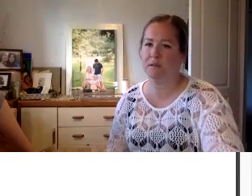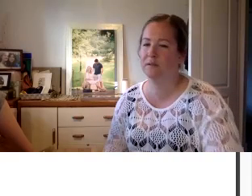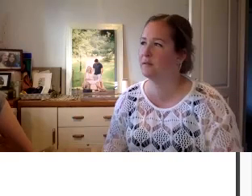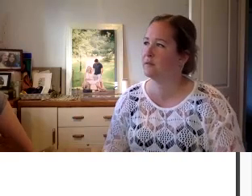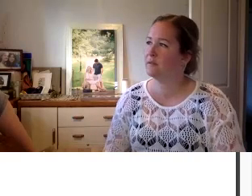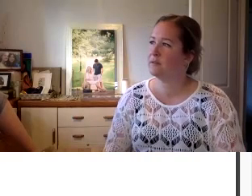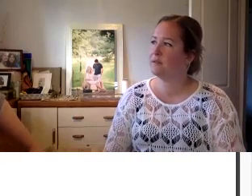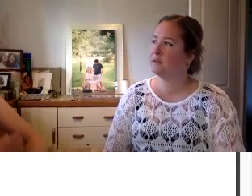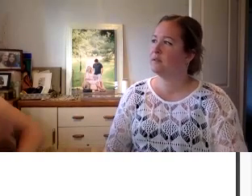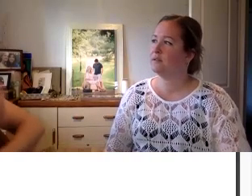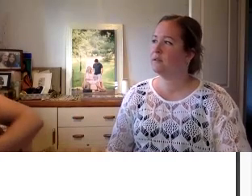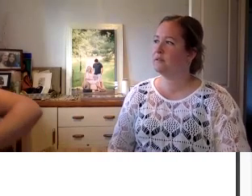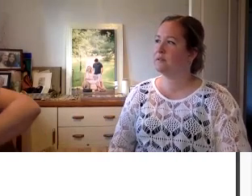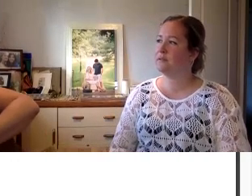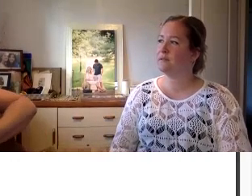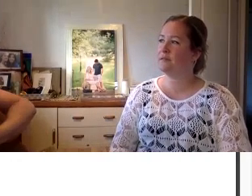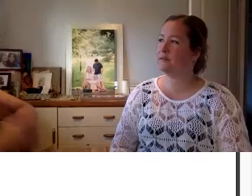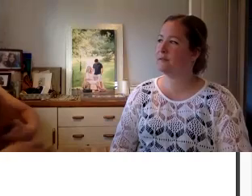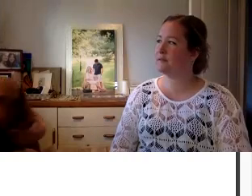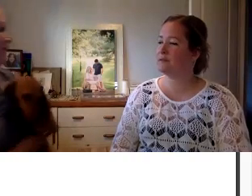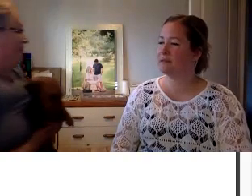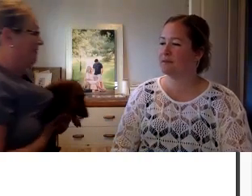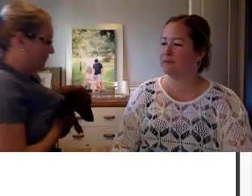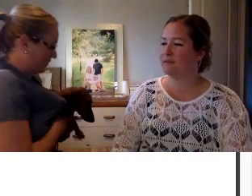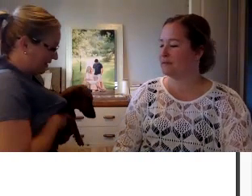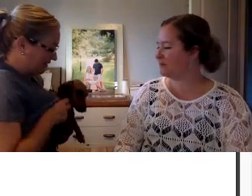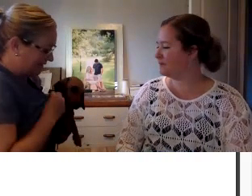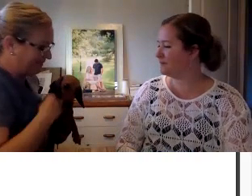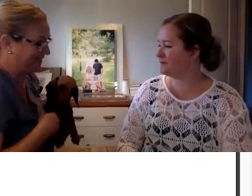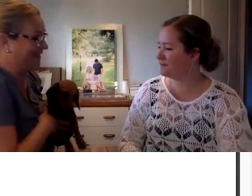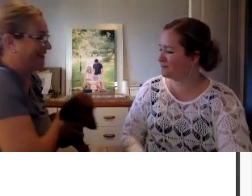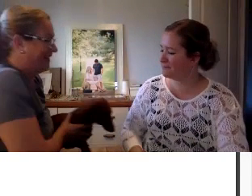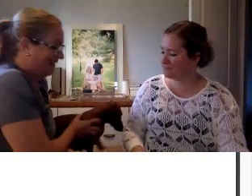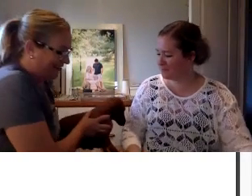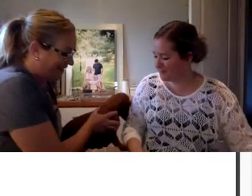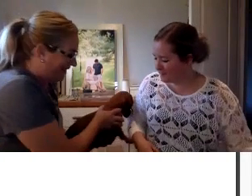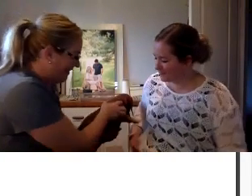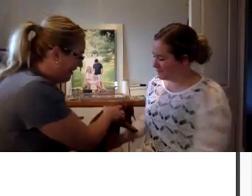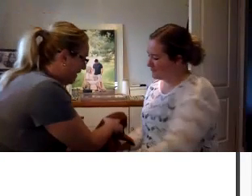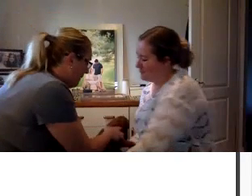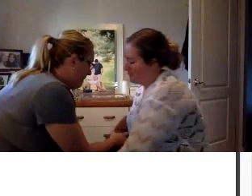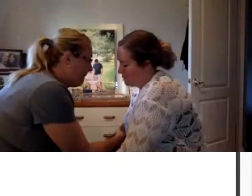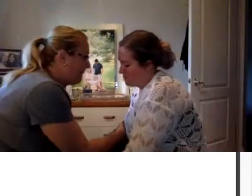down. Okay, so now, put these down.